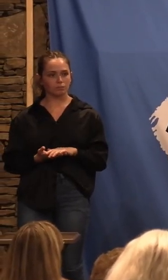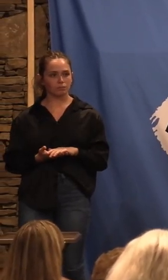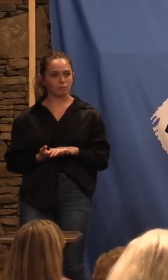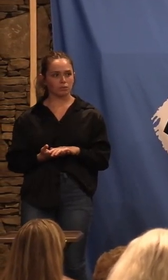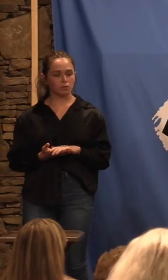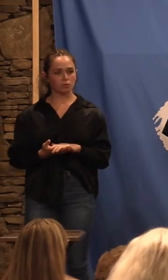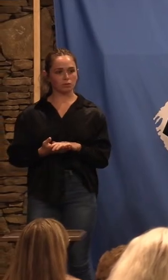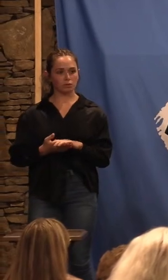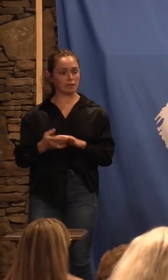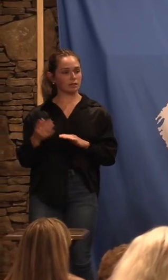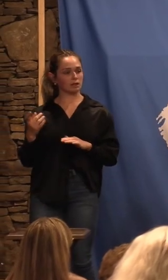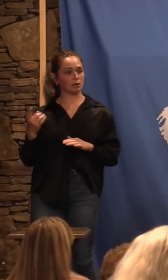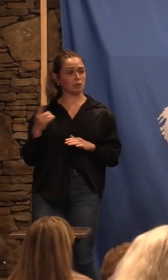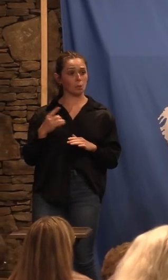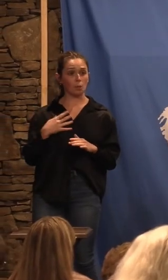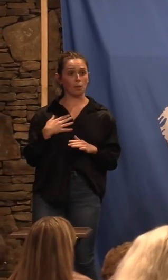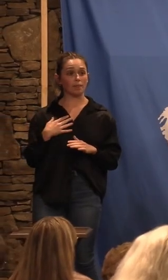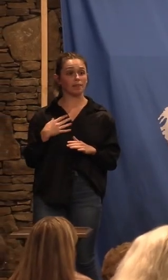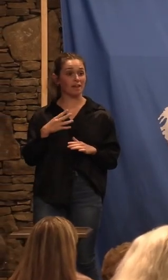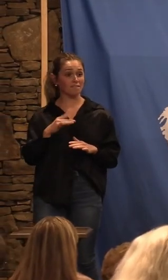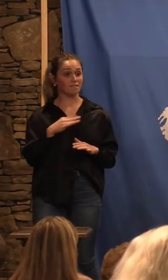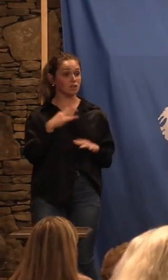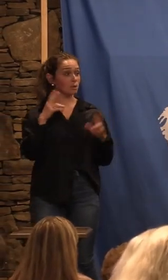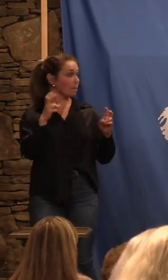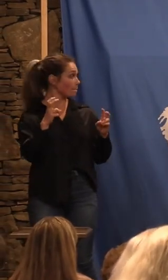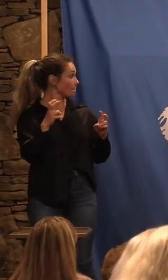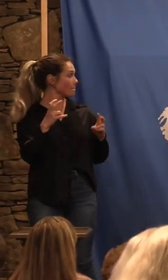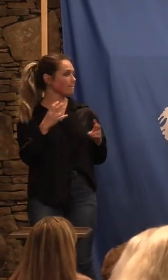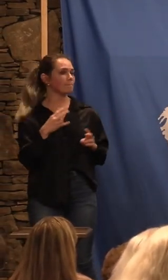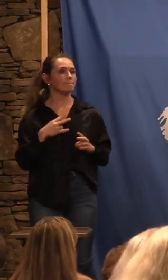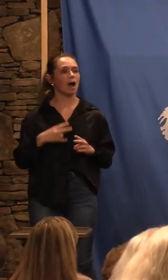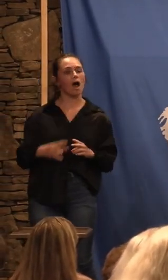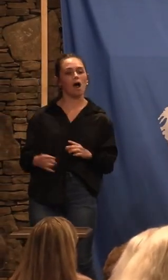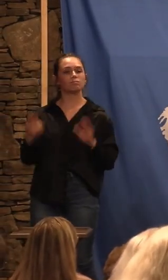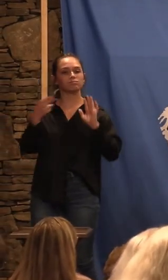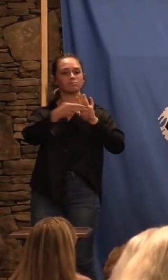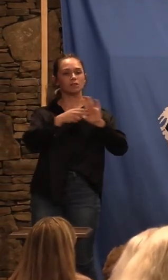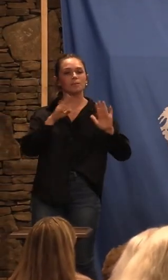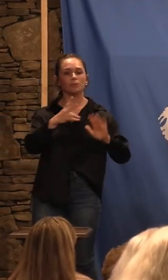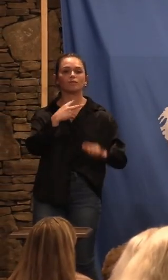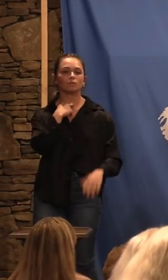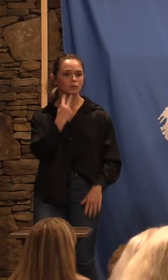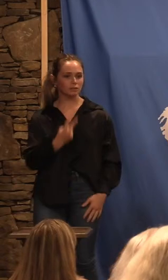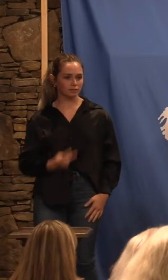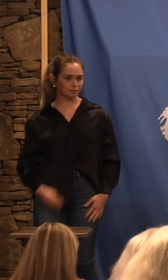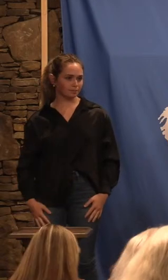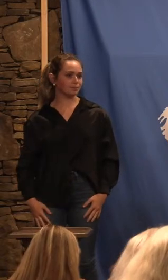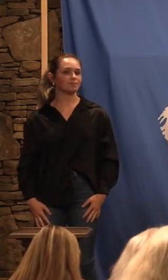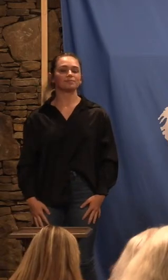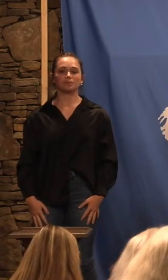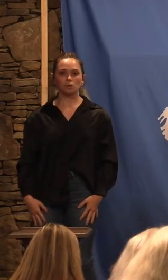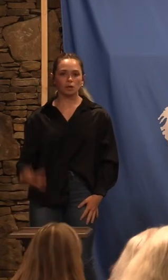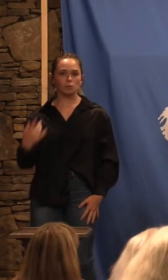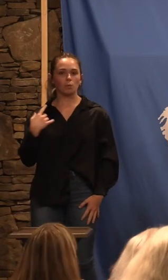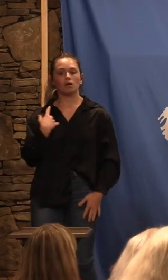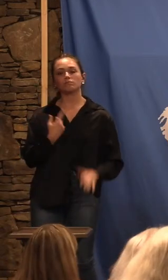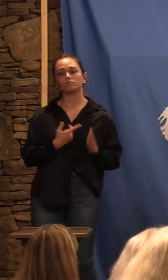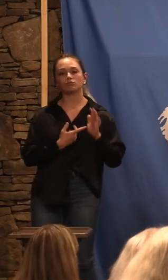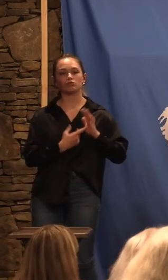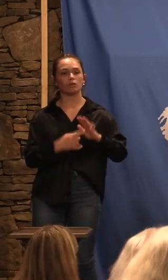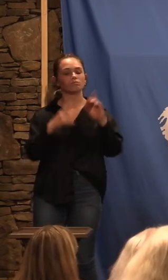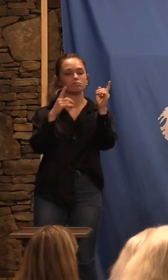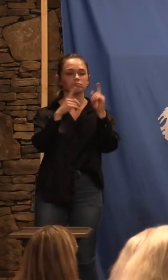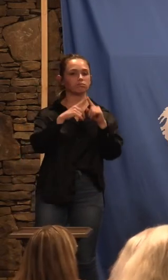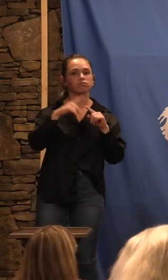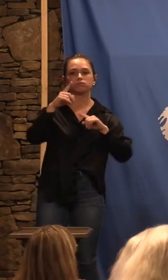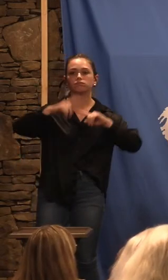up with the festival's official motto, "Claim Your Voice." We wanted to showcase a